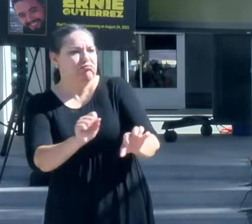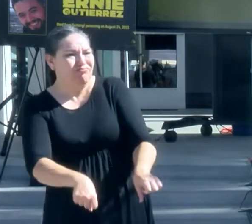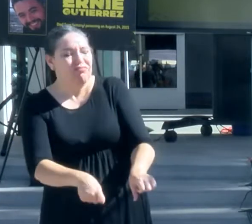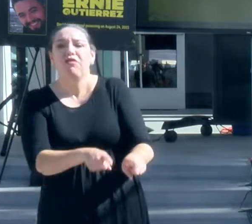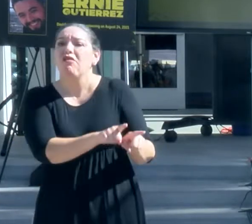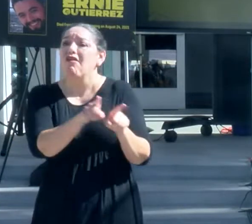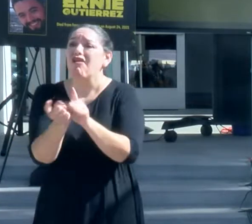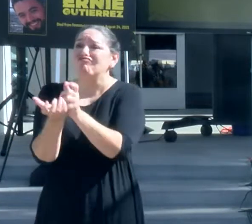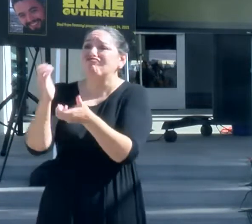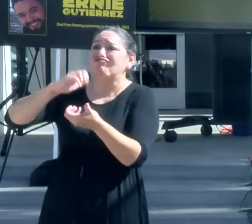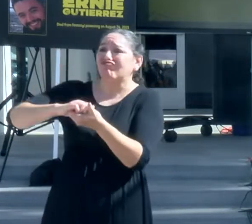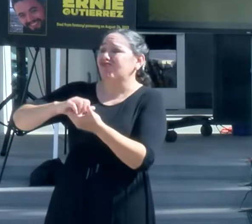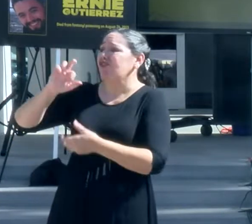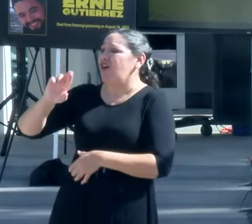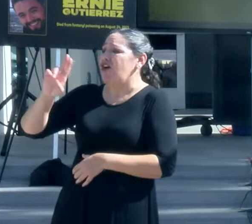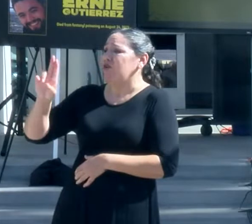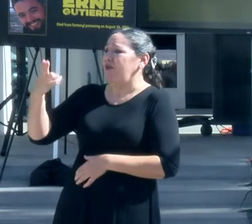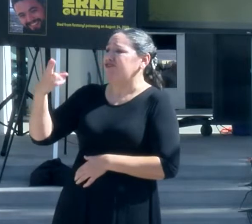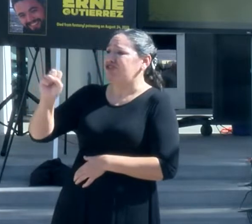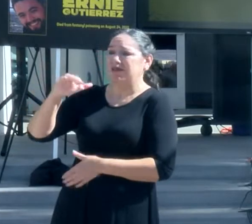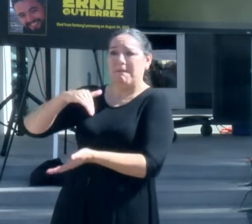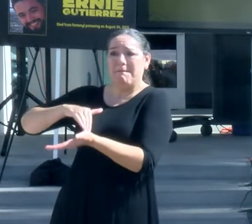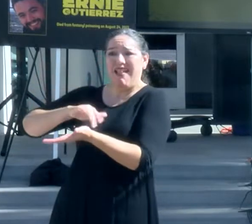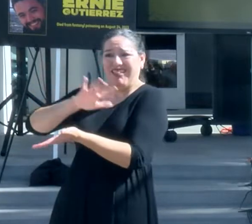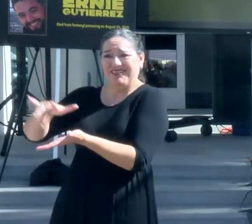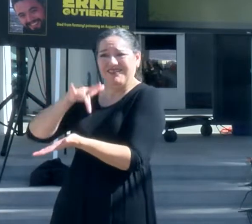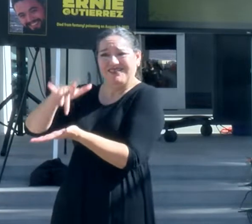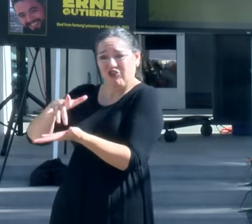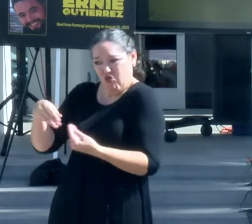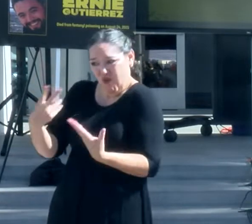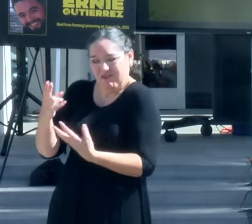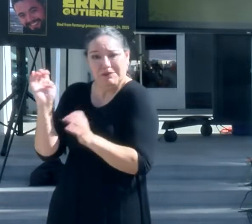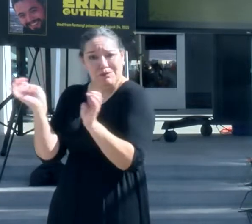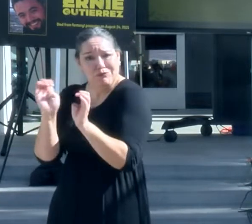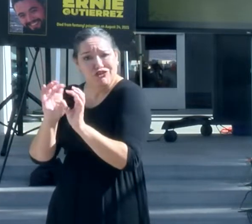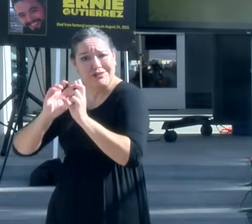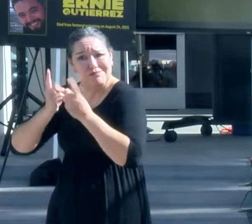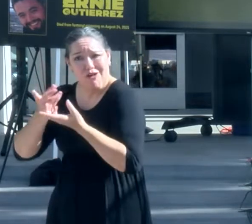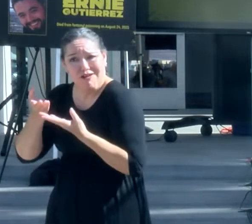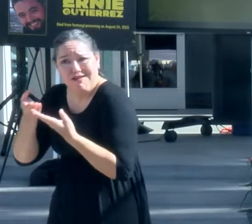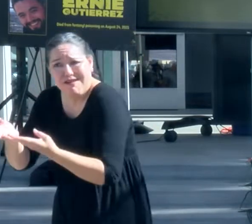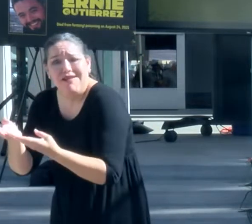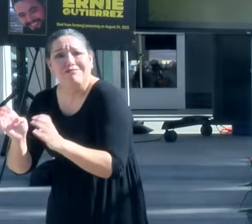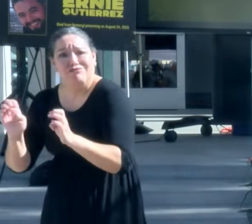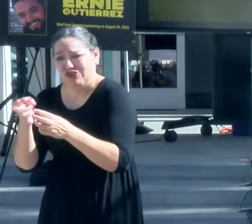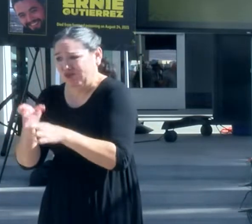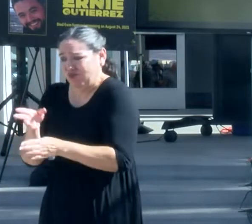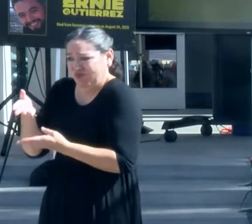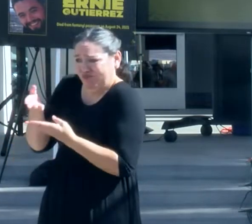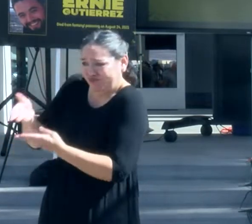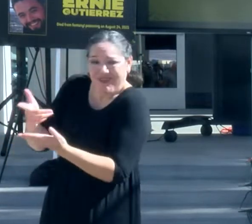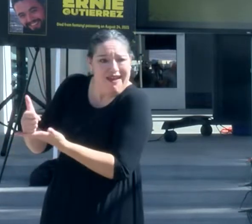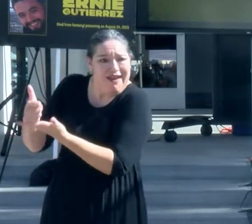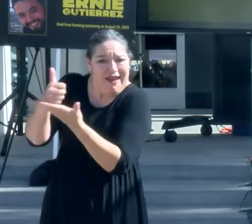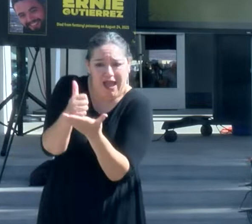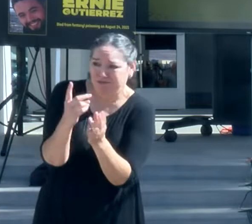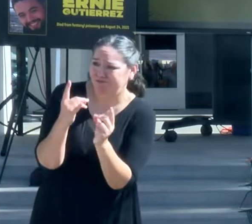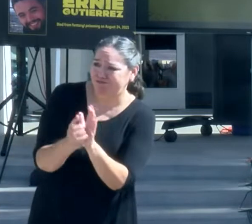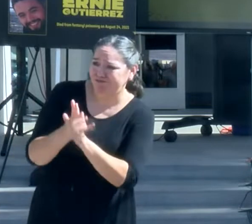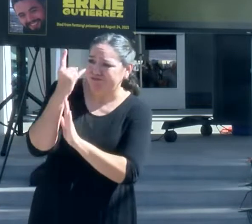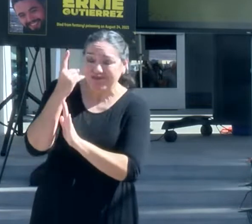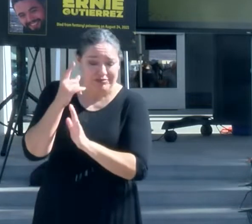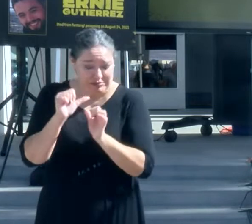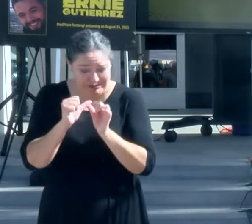RUHS Medical Center to offer services at the hospital's emergency department to help people begin their recovery journey immediately